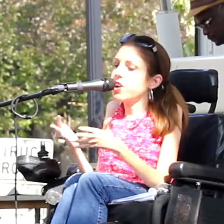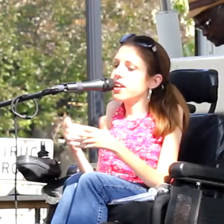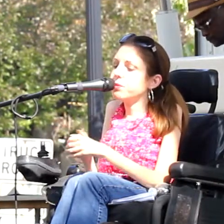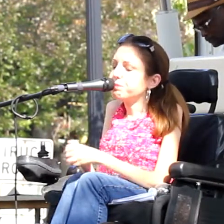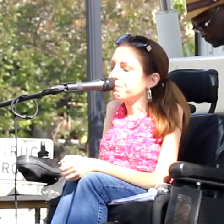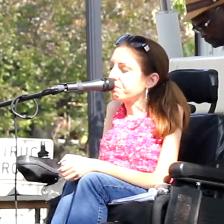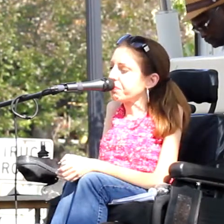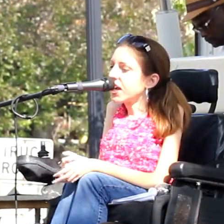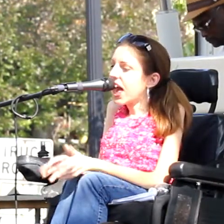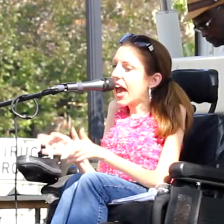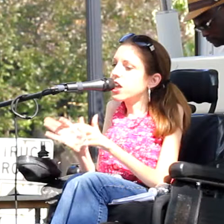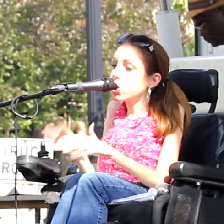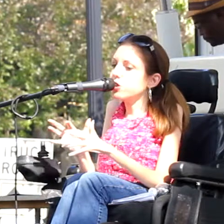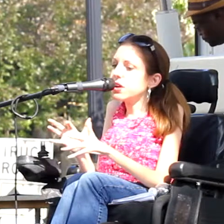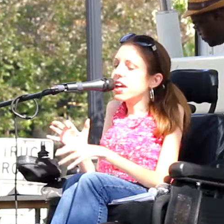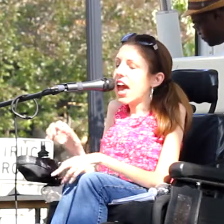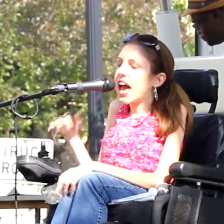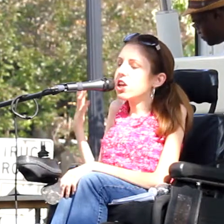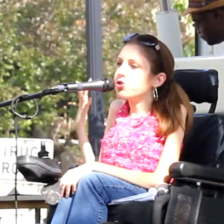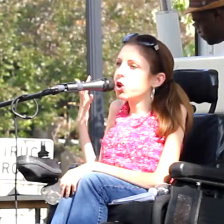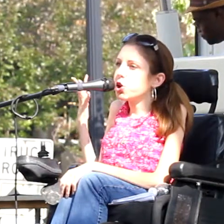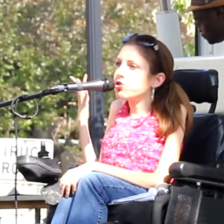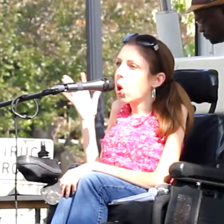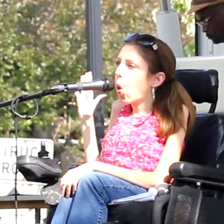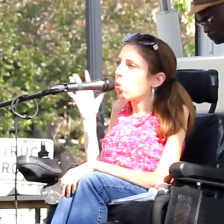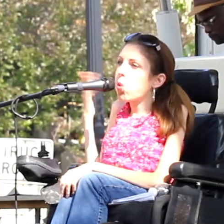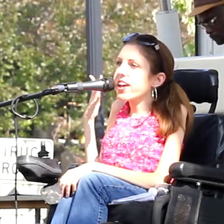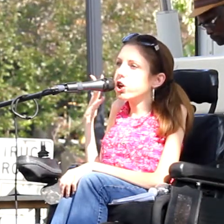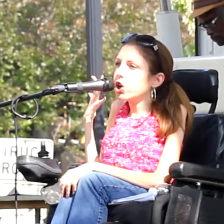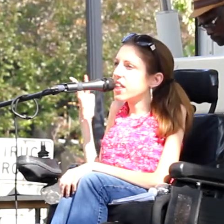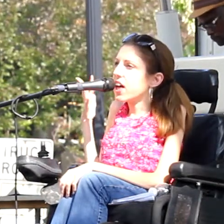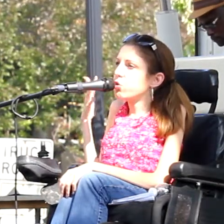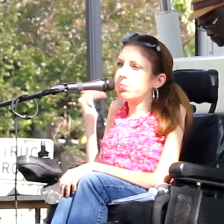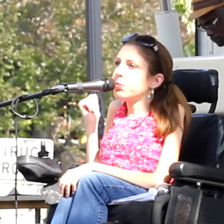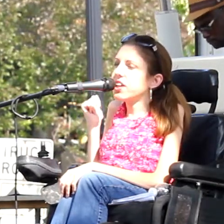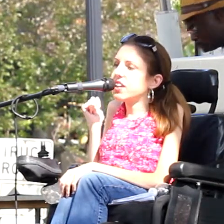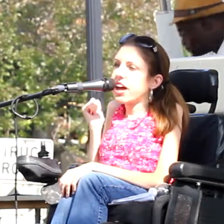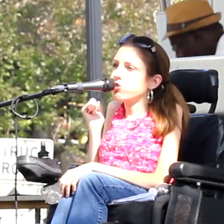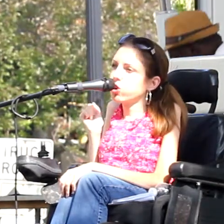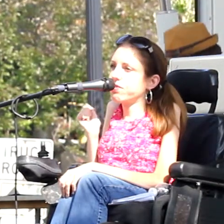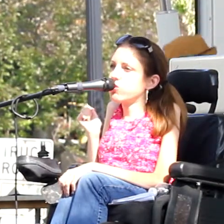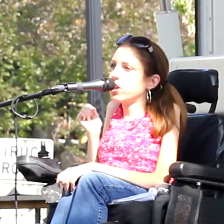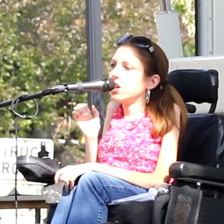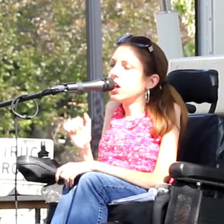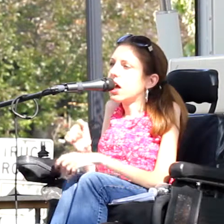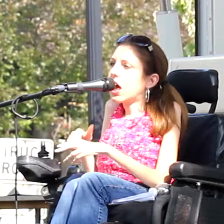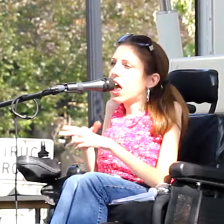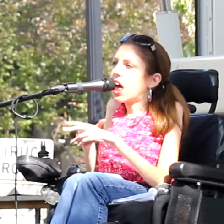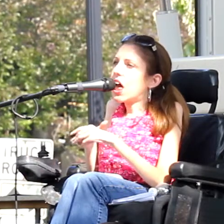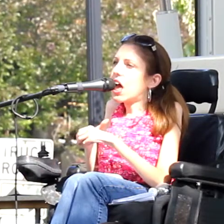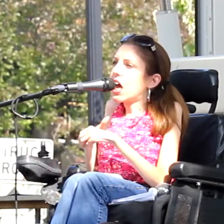I'm Shannon. And he looks at me and he turns whiter than the Republican National Convention.